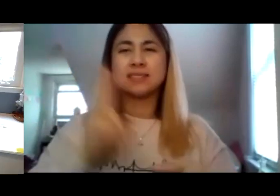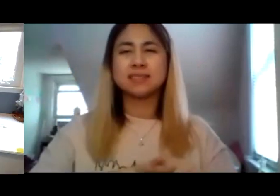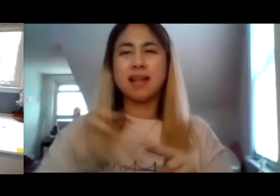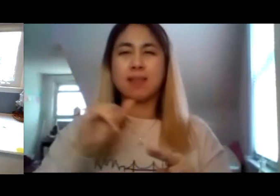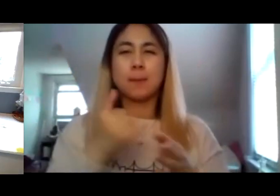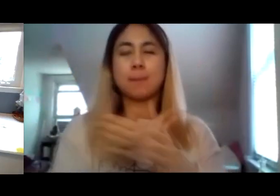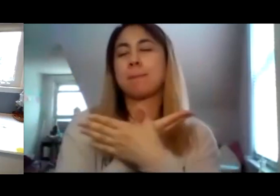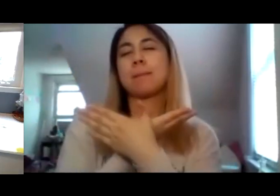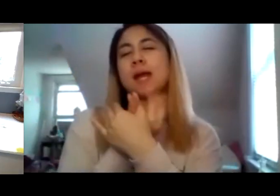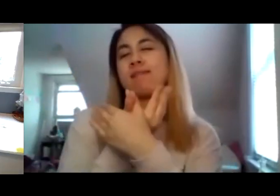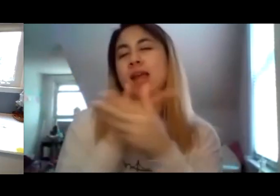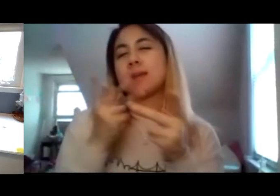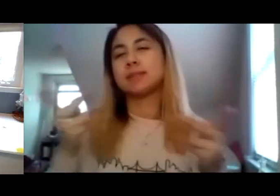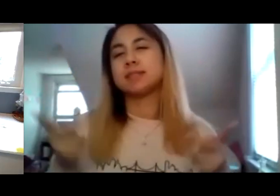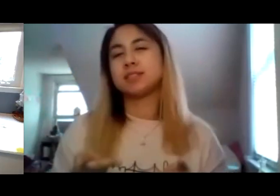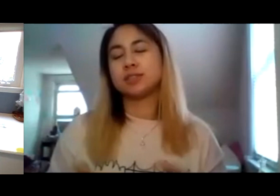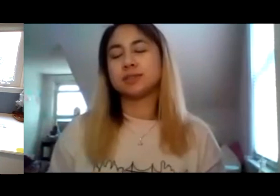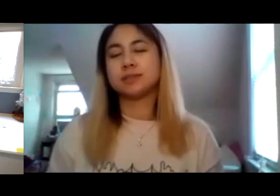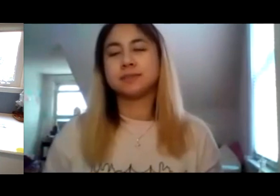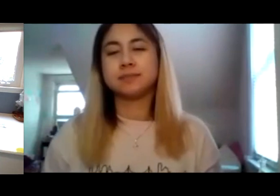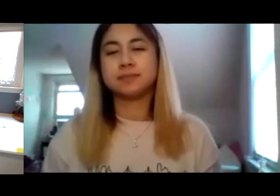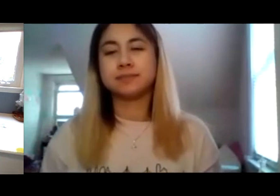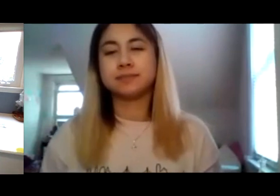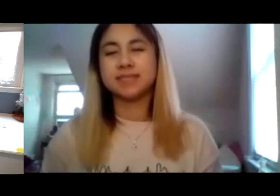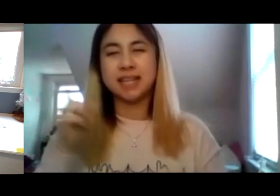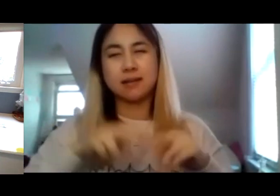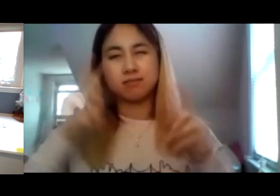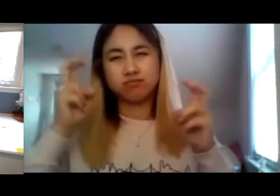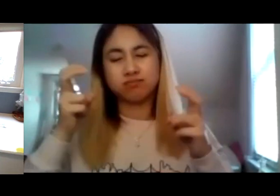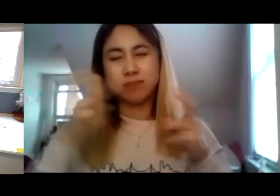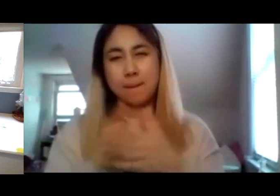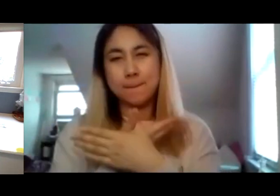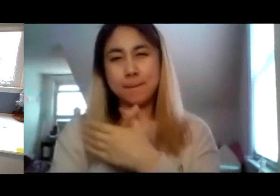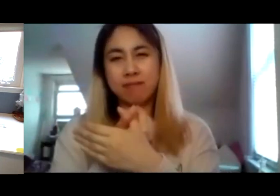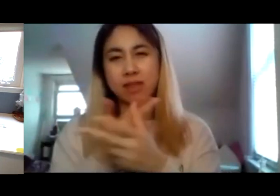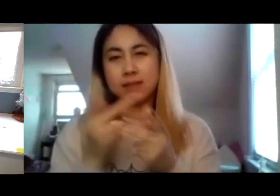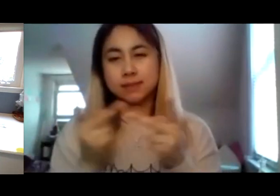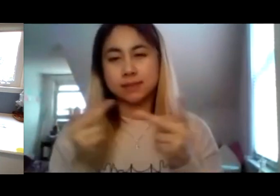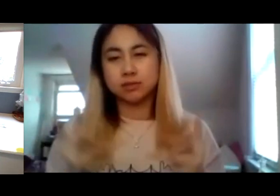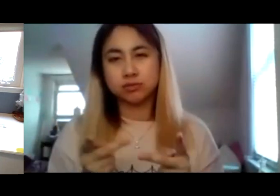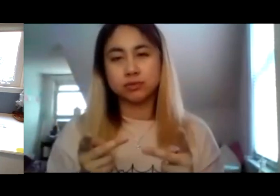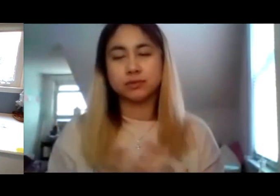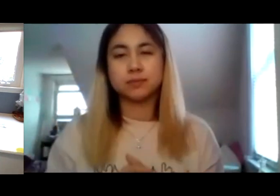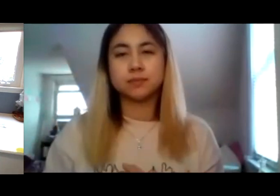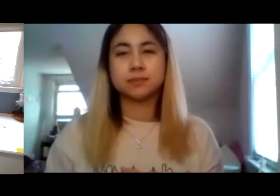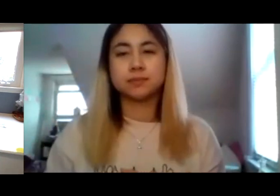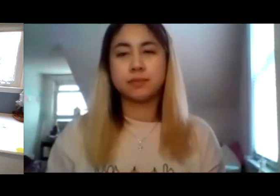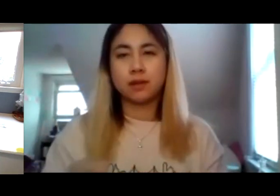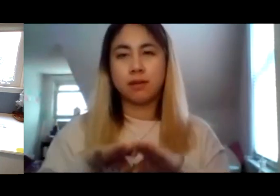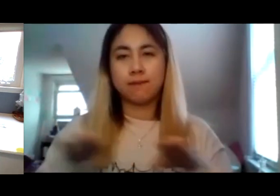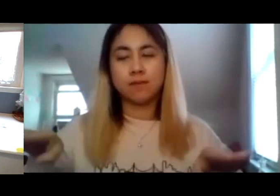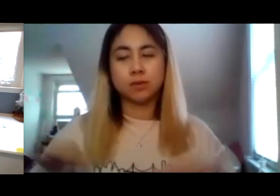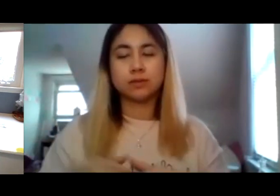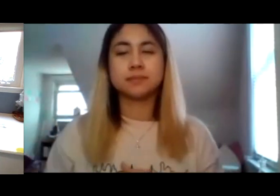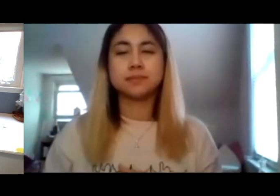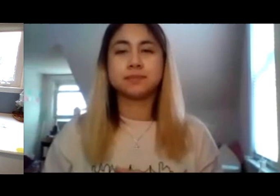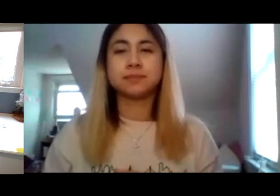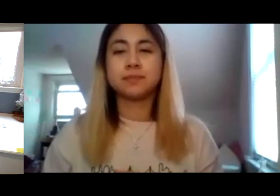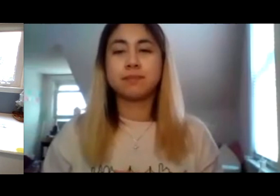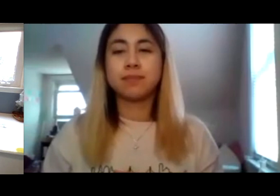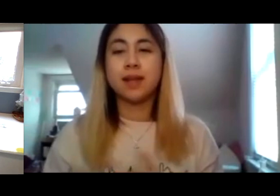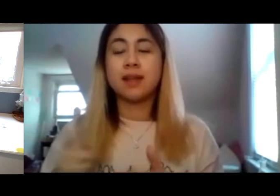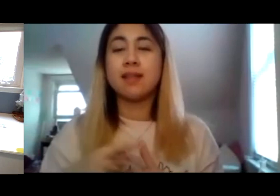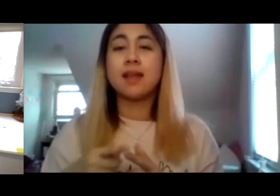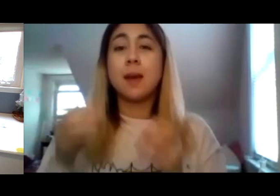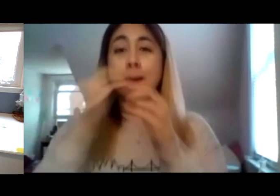practicing. We sat in a butterfly like this. Okay, and then our